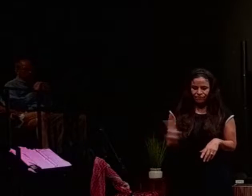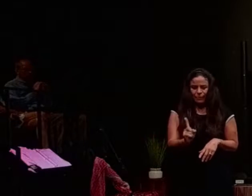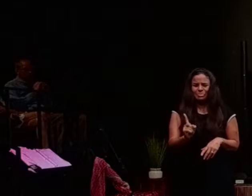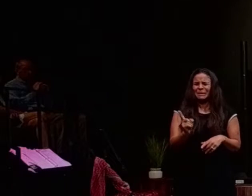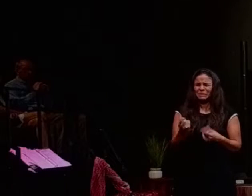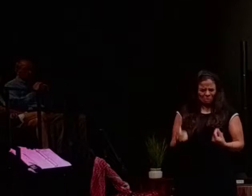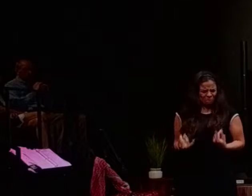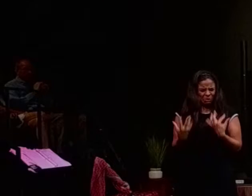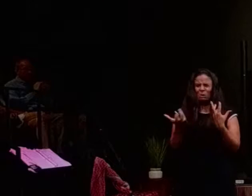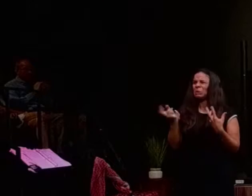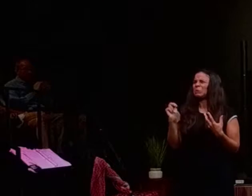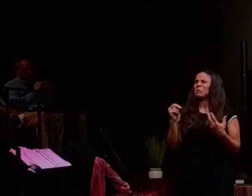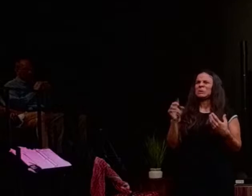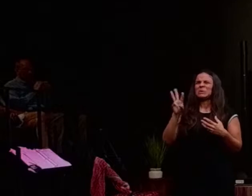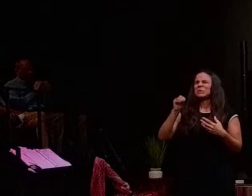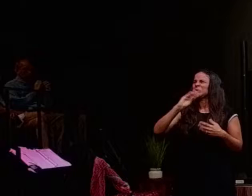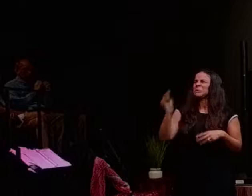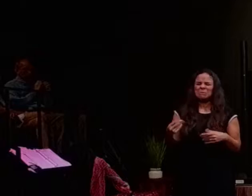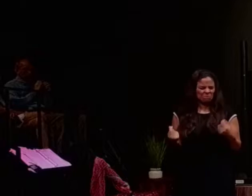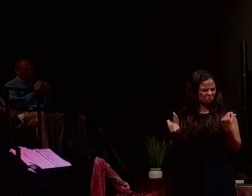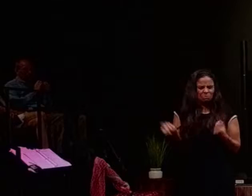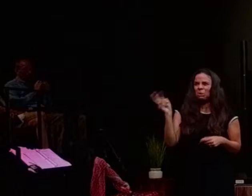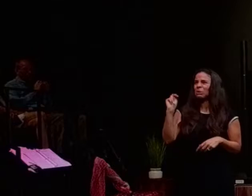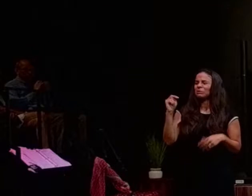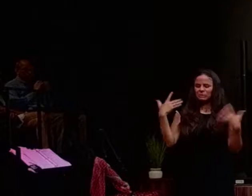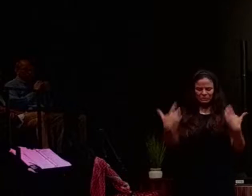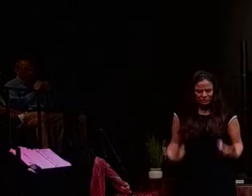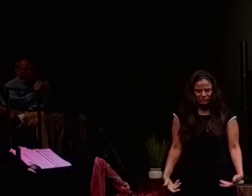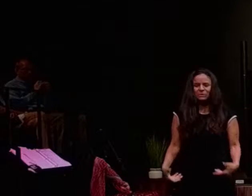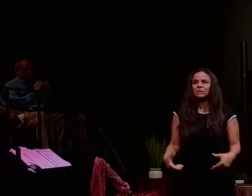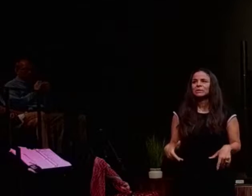He's burned up real bad, about 60% burns.